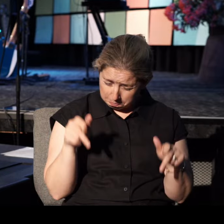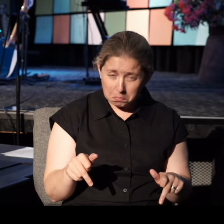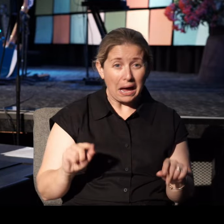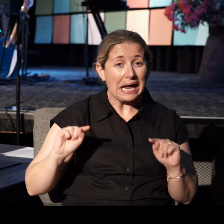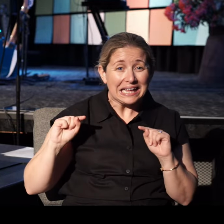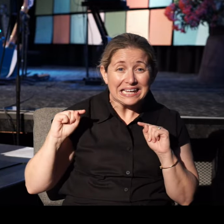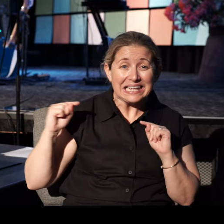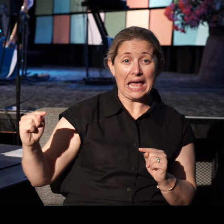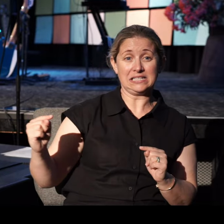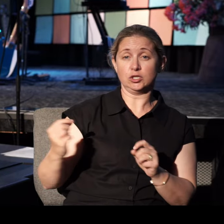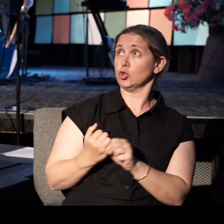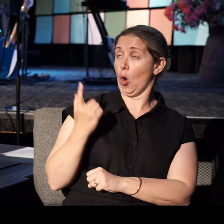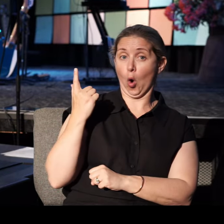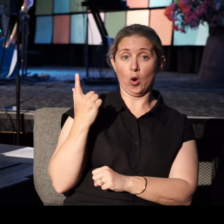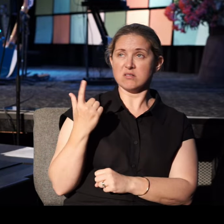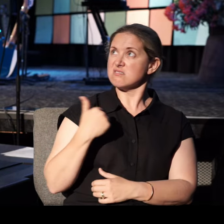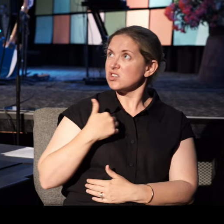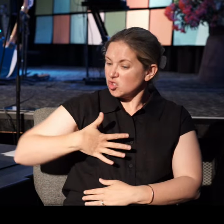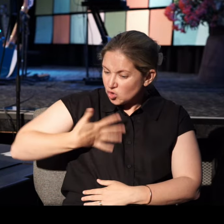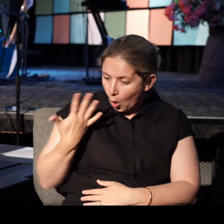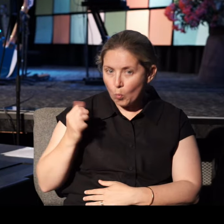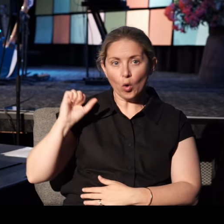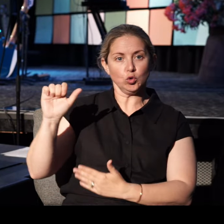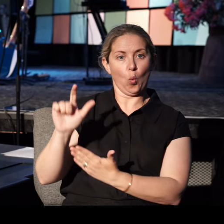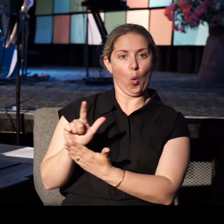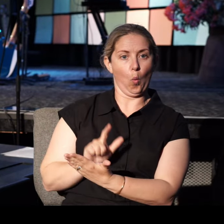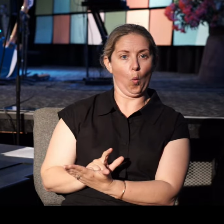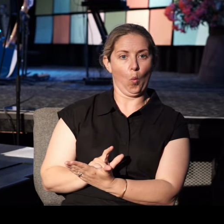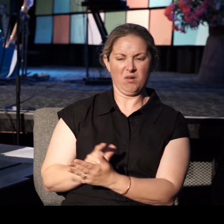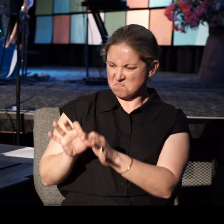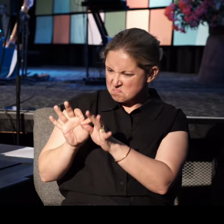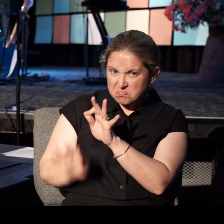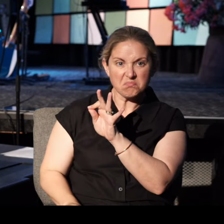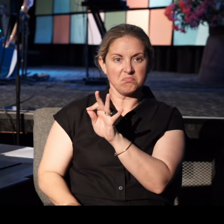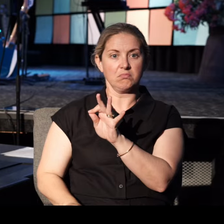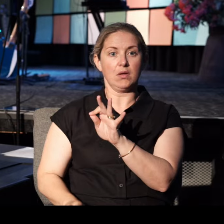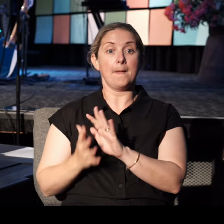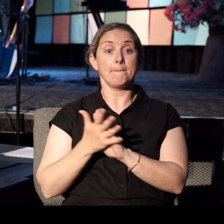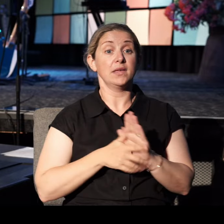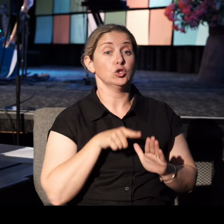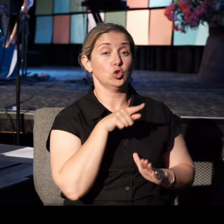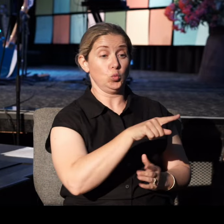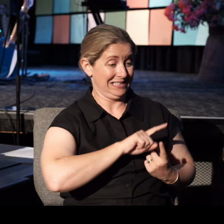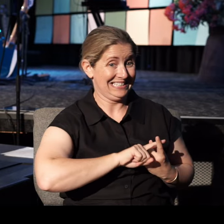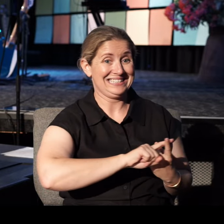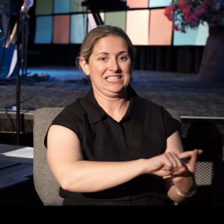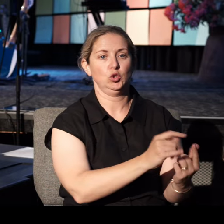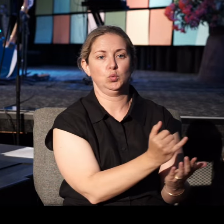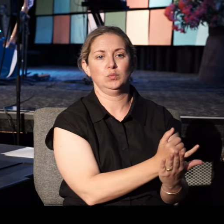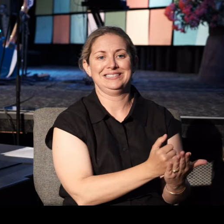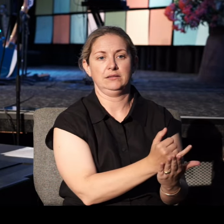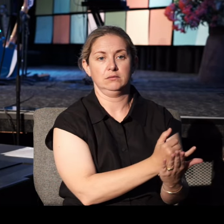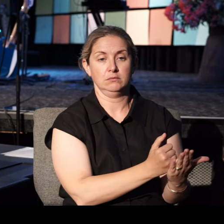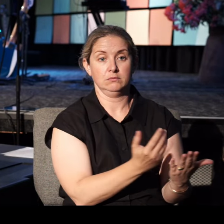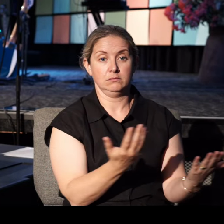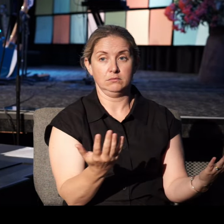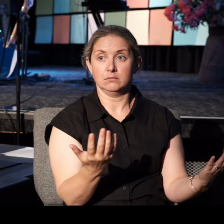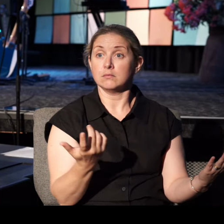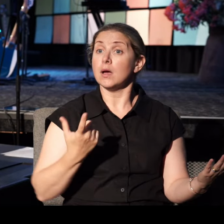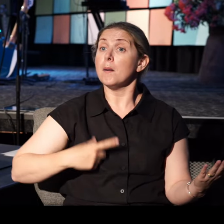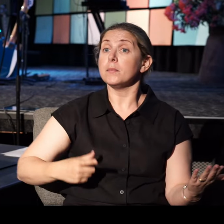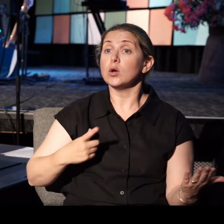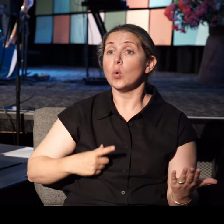you've never become a child of God. Because if you become a child of God by grace alone, by the merits of